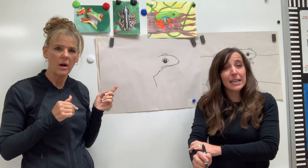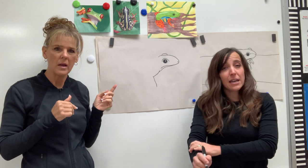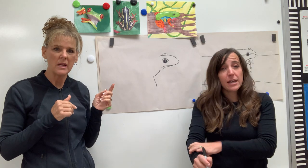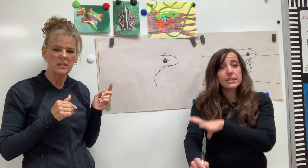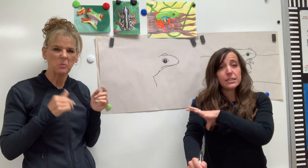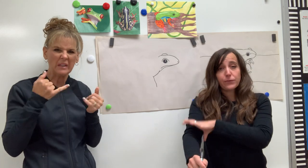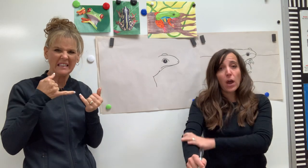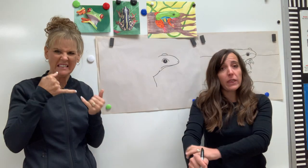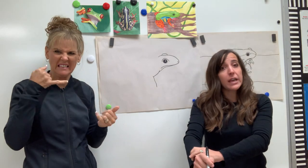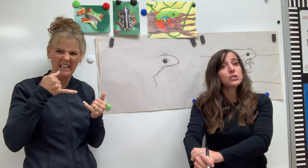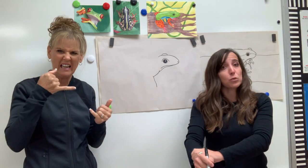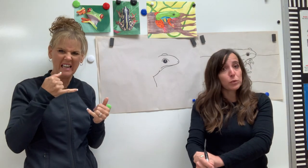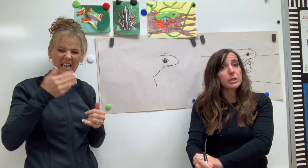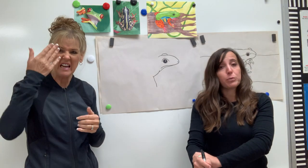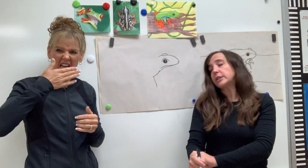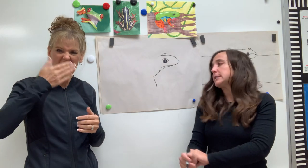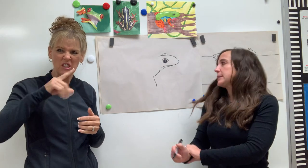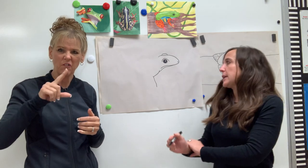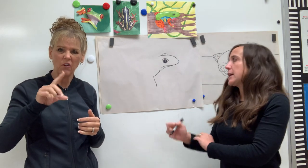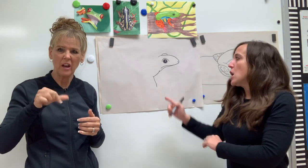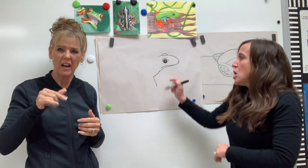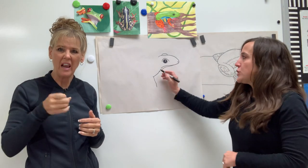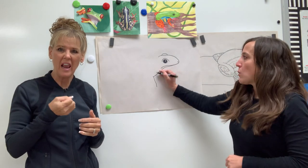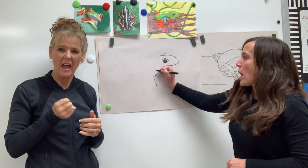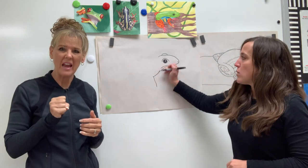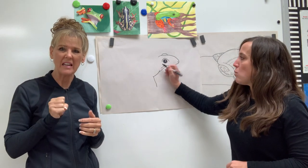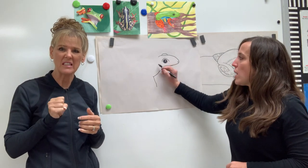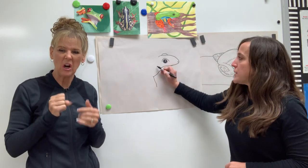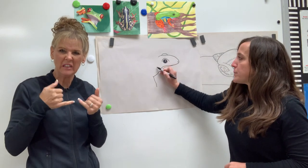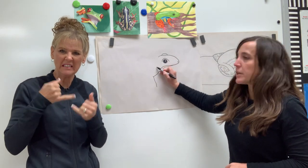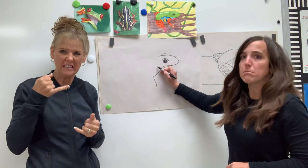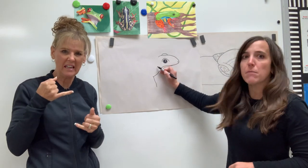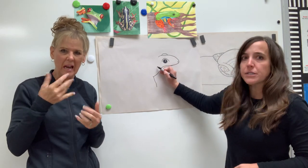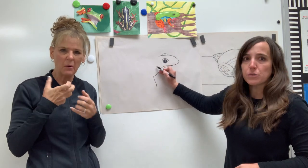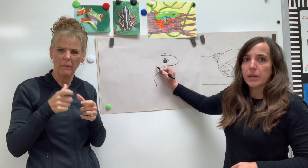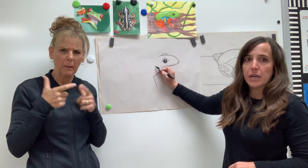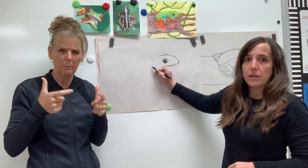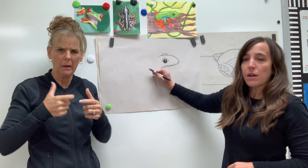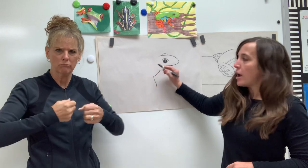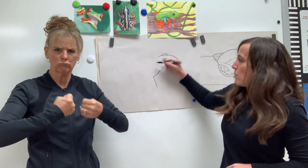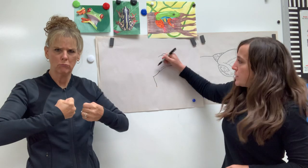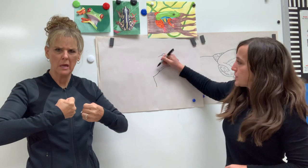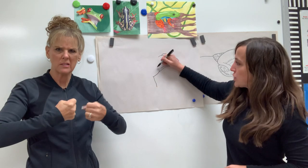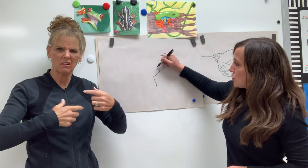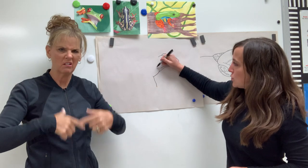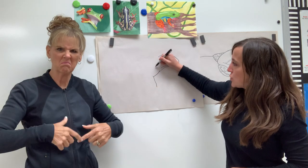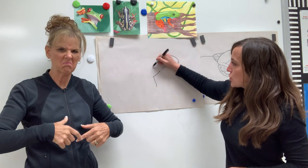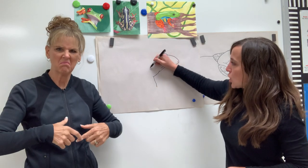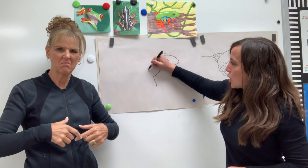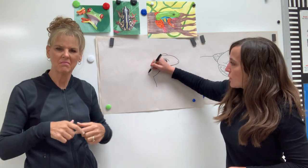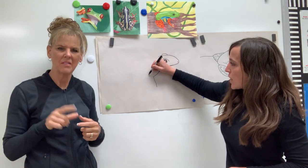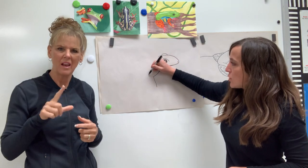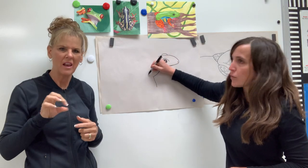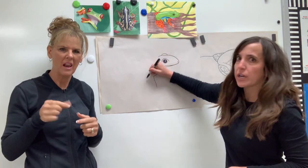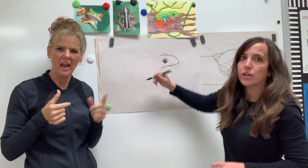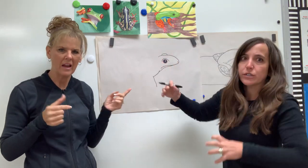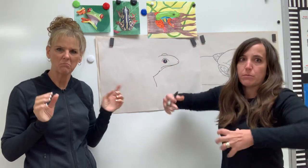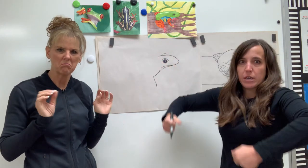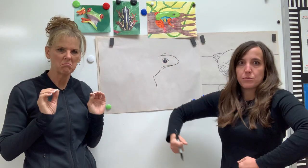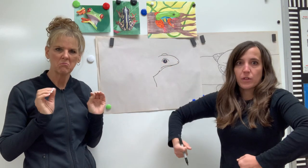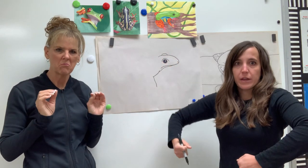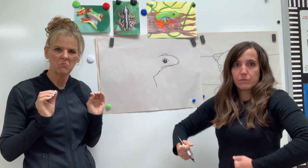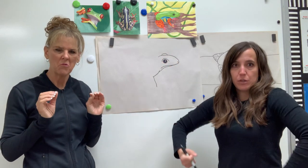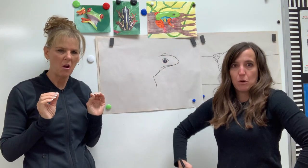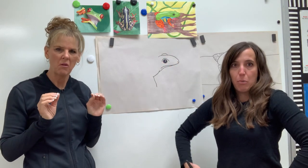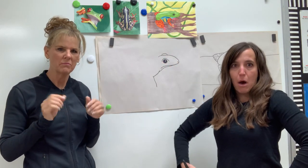pretty skinny, guys. His front legs are really pretty skinny. So I don't want this big muscle man, I don't want this huge curve line over here. It's